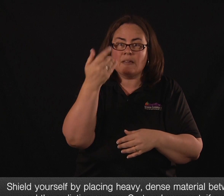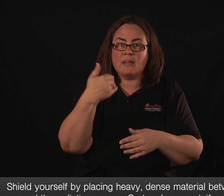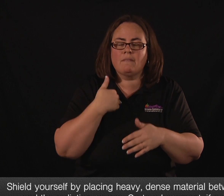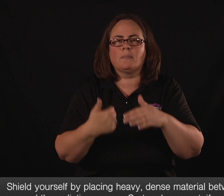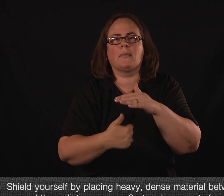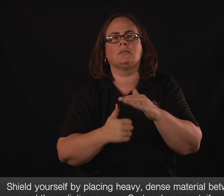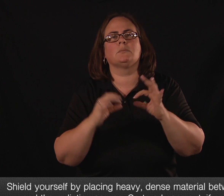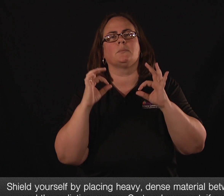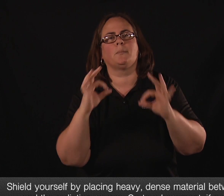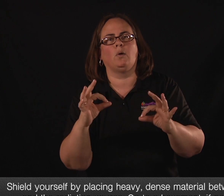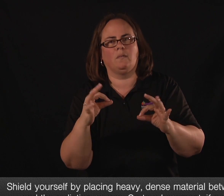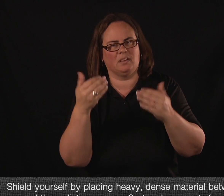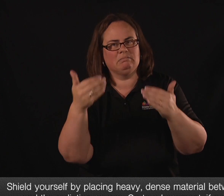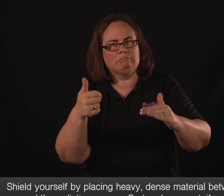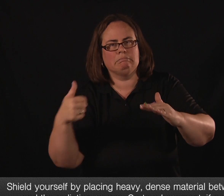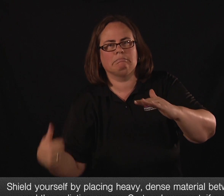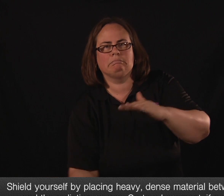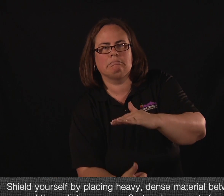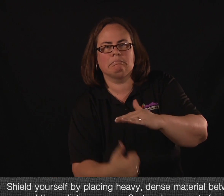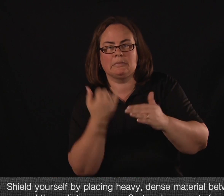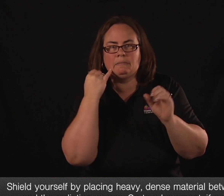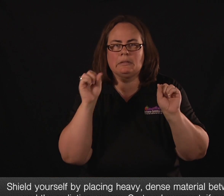Go to a basement if possible.